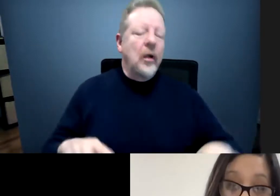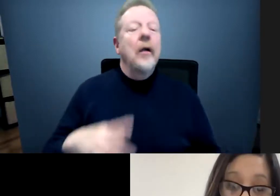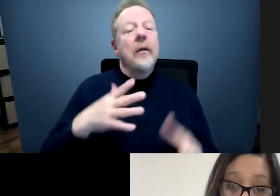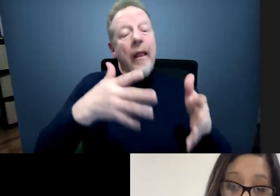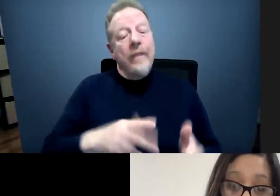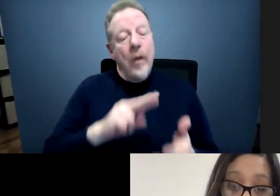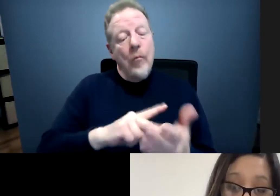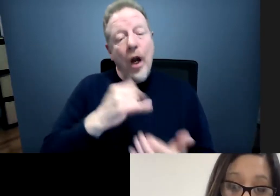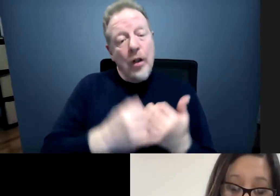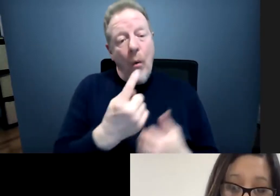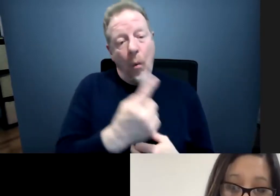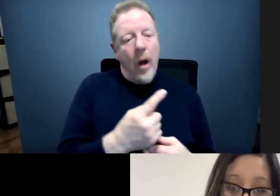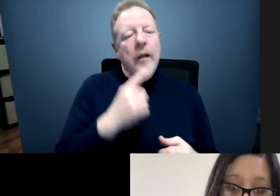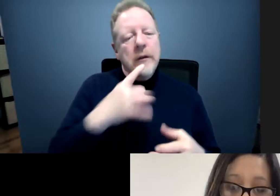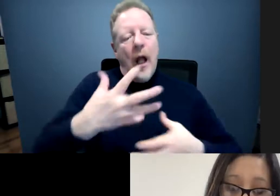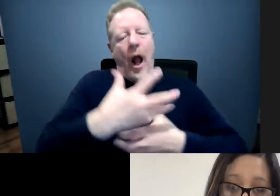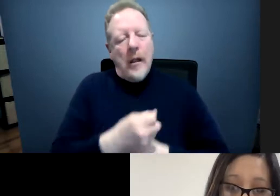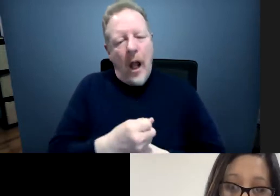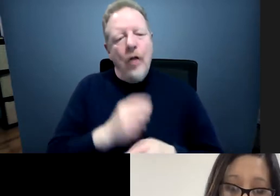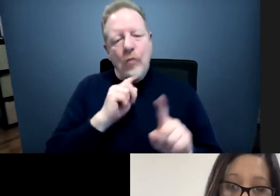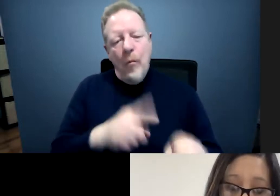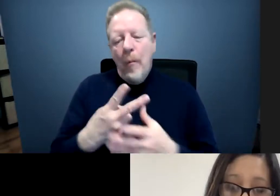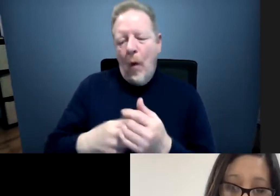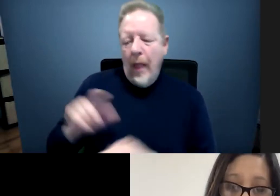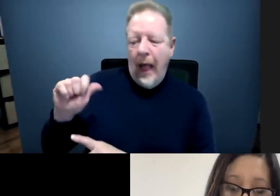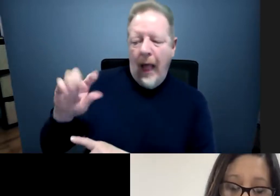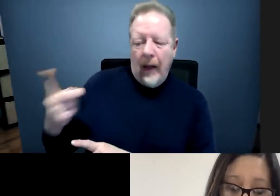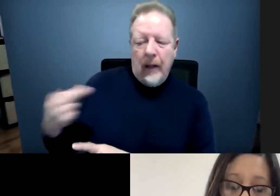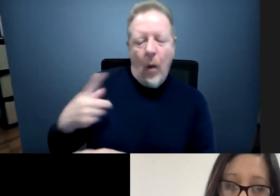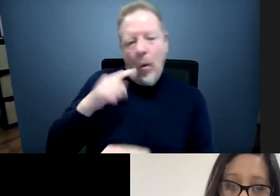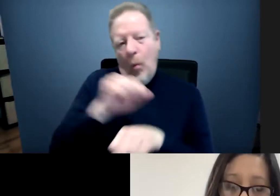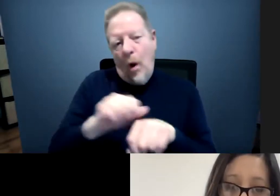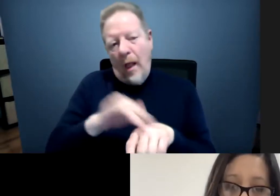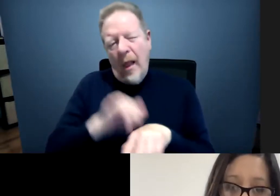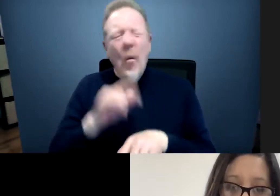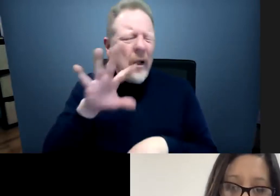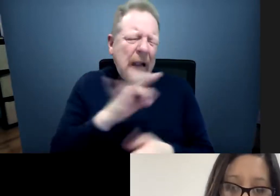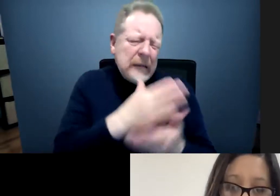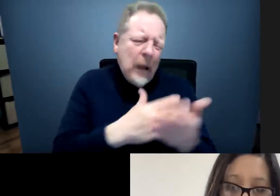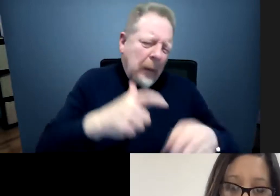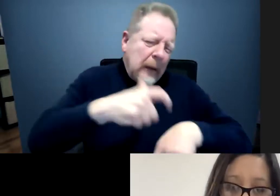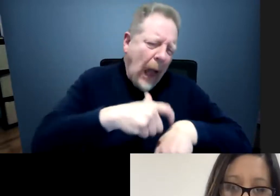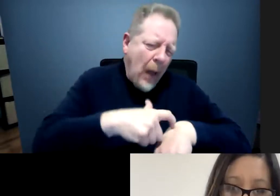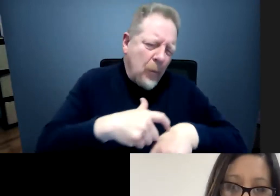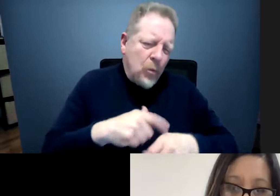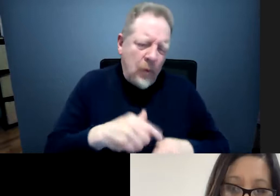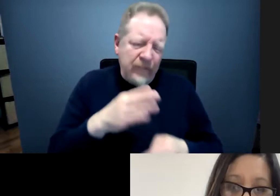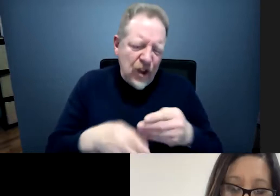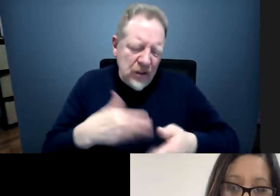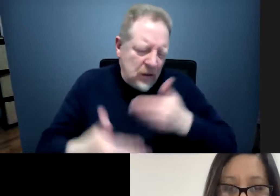the consolidated report, and both Alex and I will be working on that. It's going to take some time. Included in that will be the results